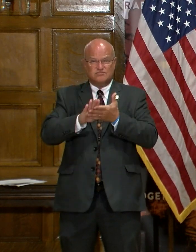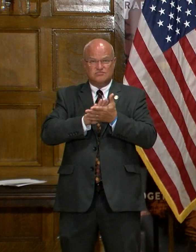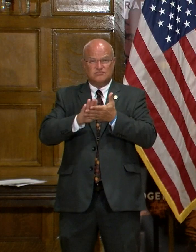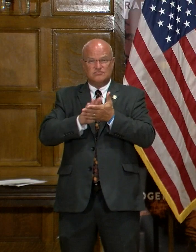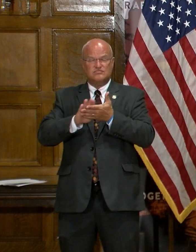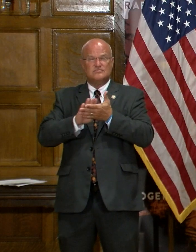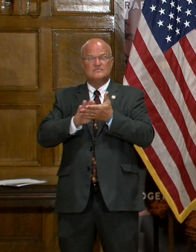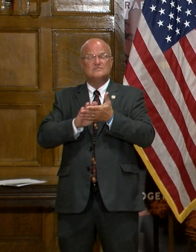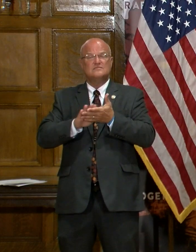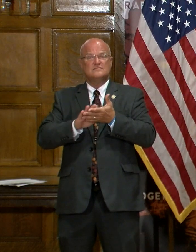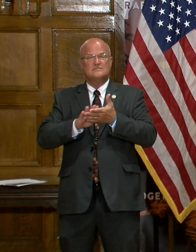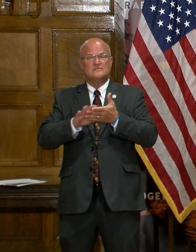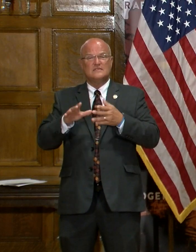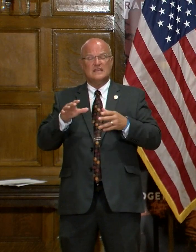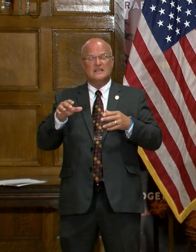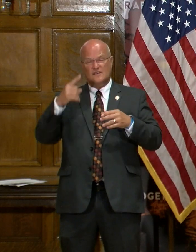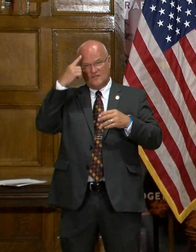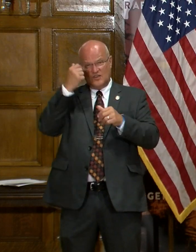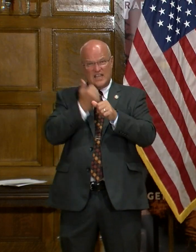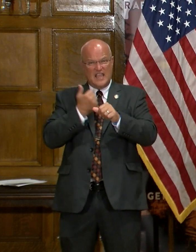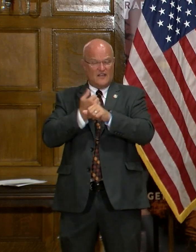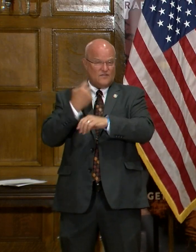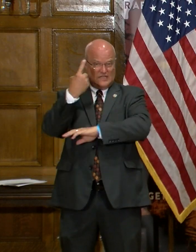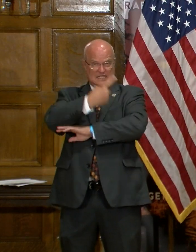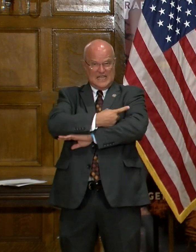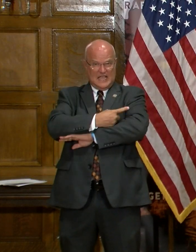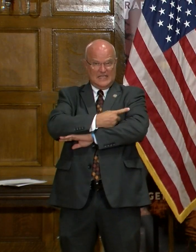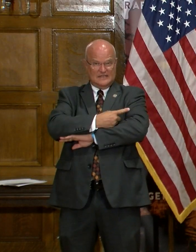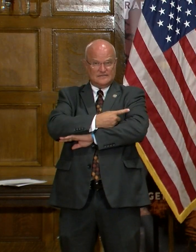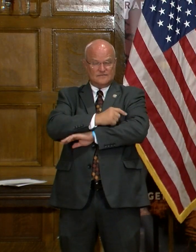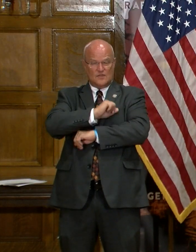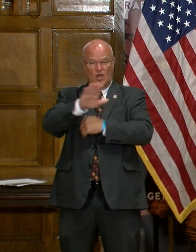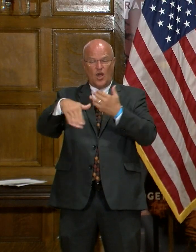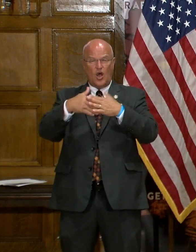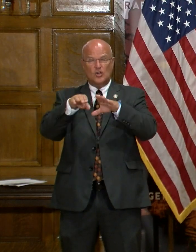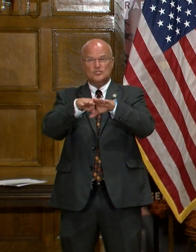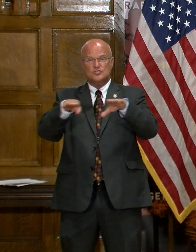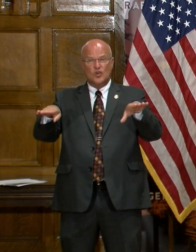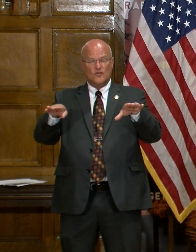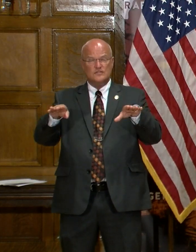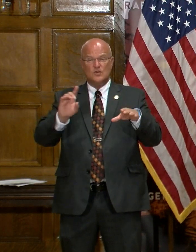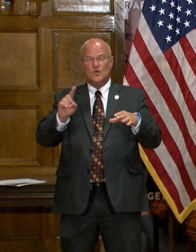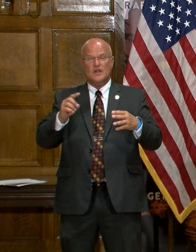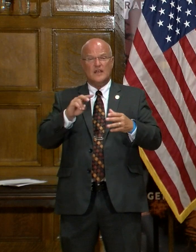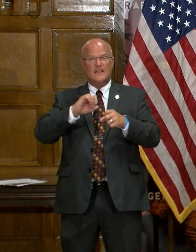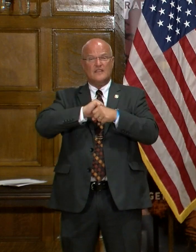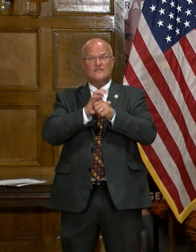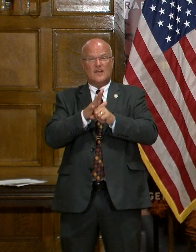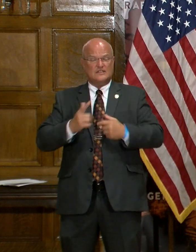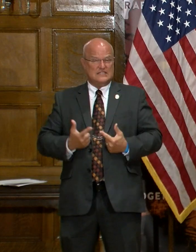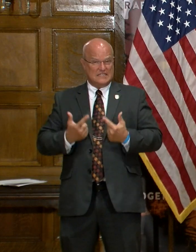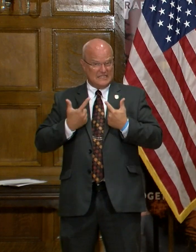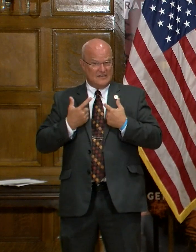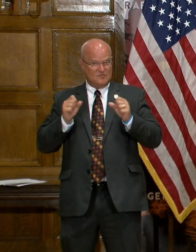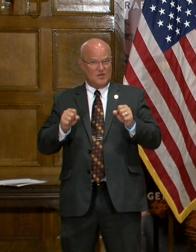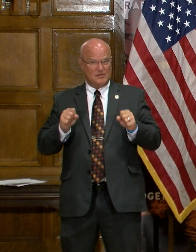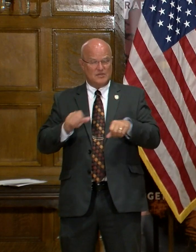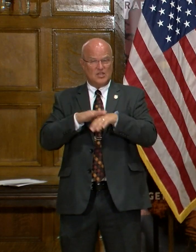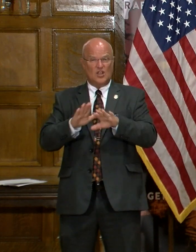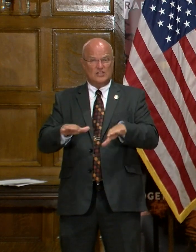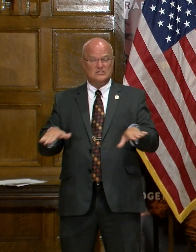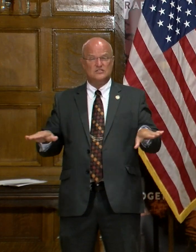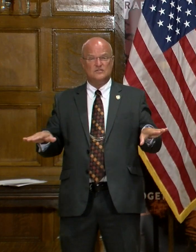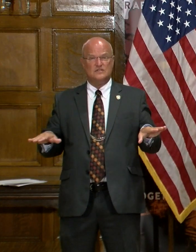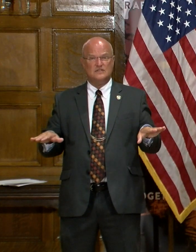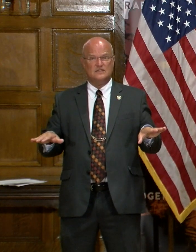every school to sanitize and disinfect all surfaces and objects where the virus can live and possibly get on